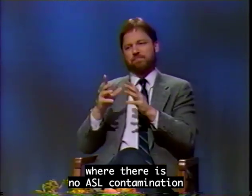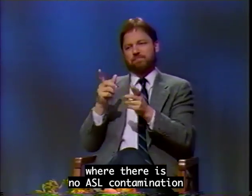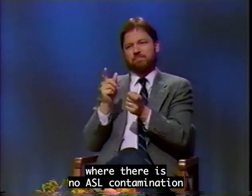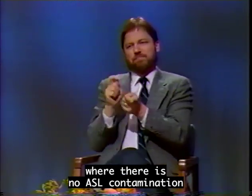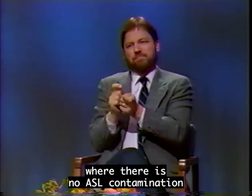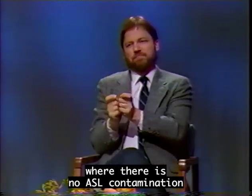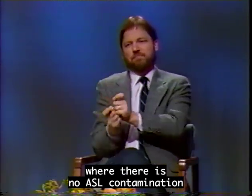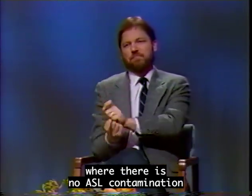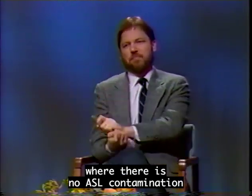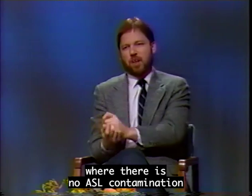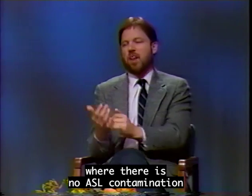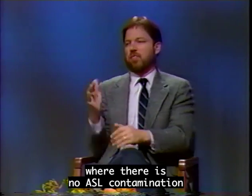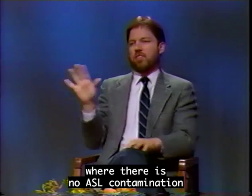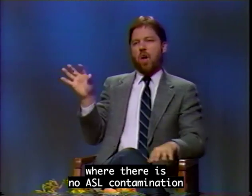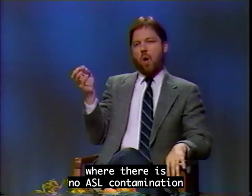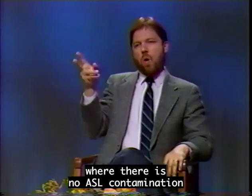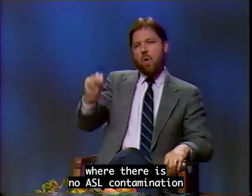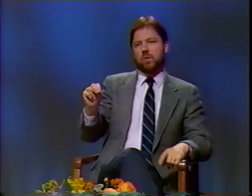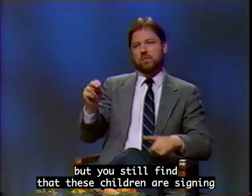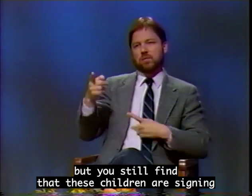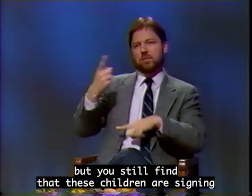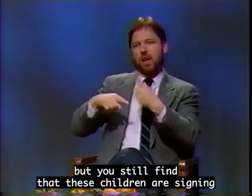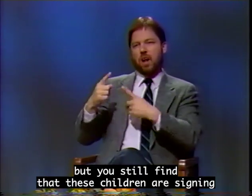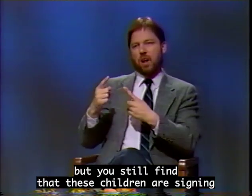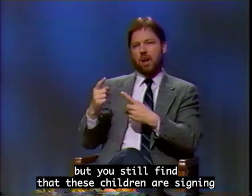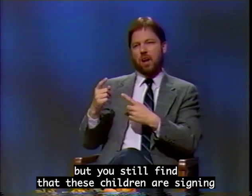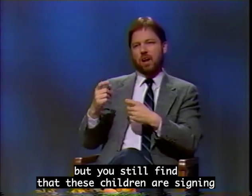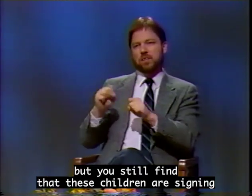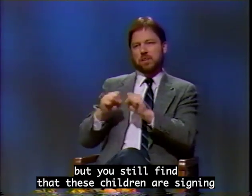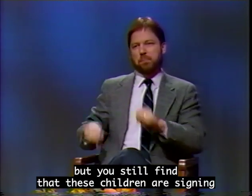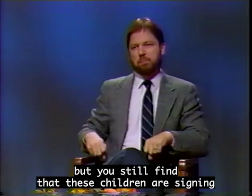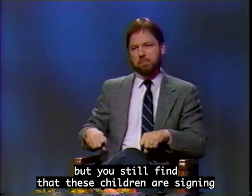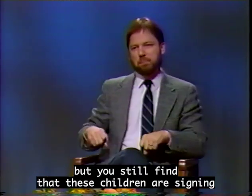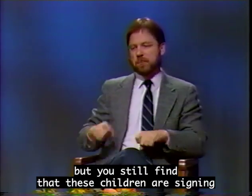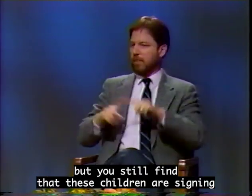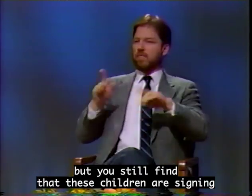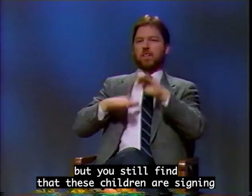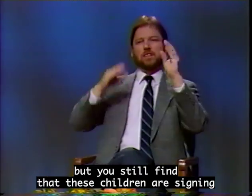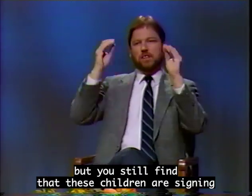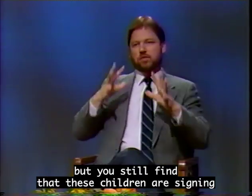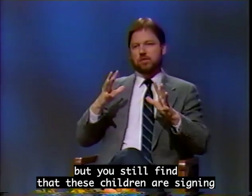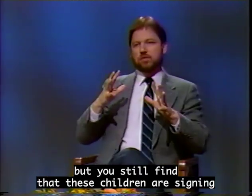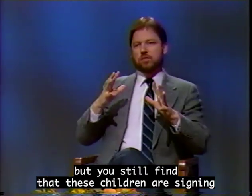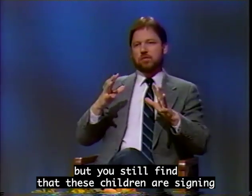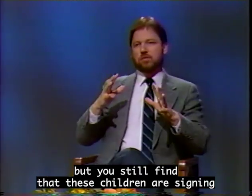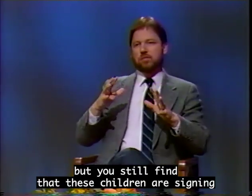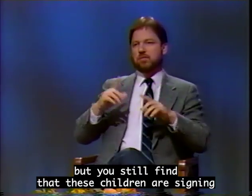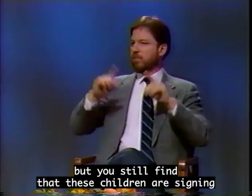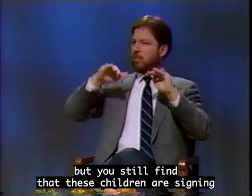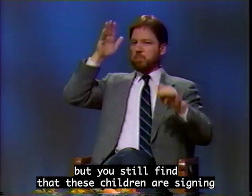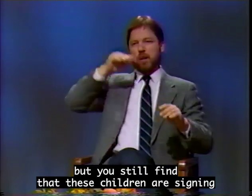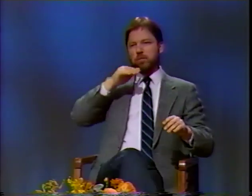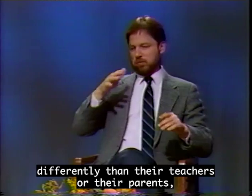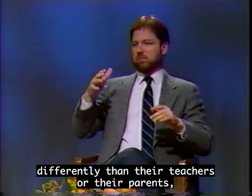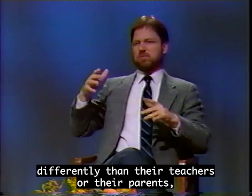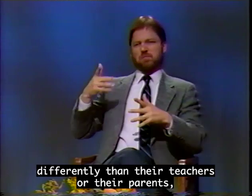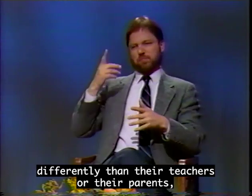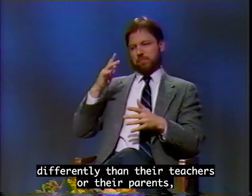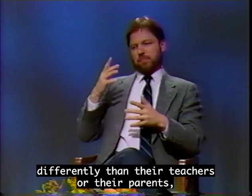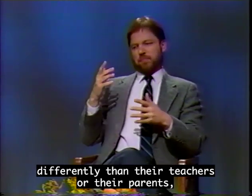ASL contamination, and but you still find that these children are signing